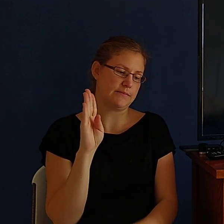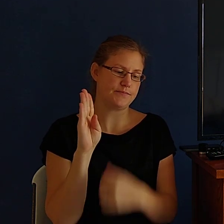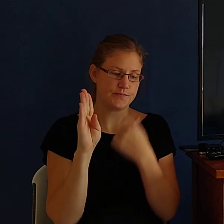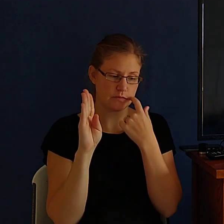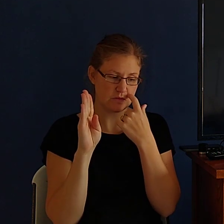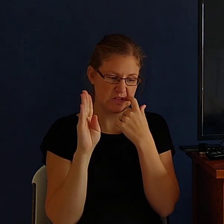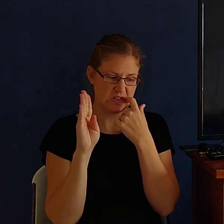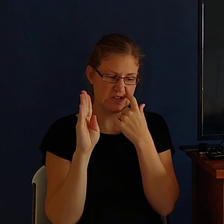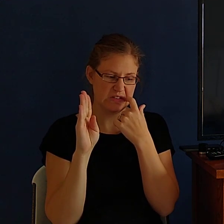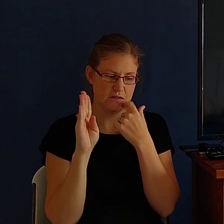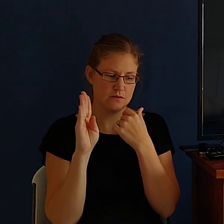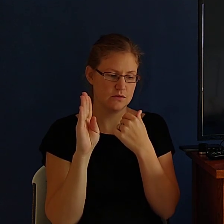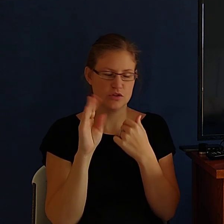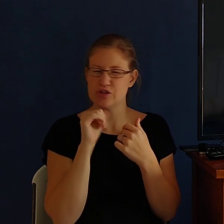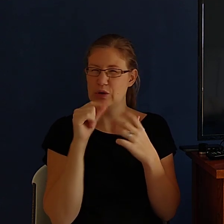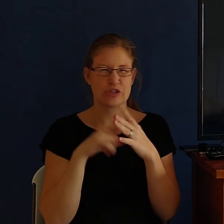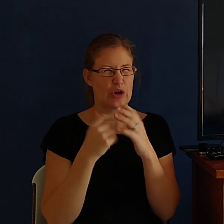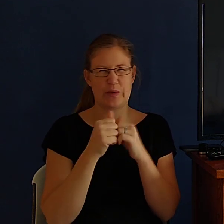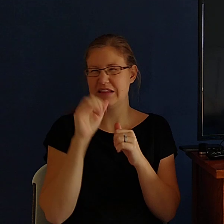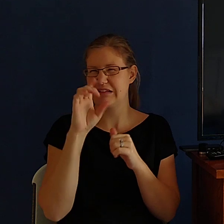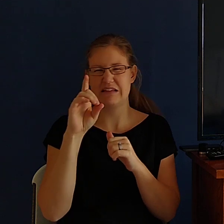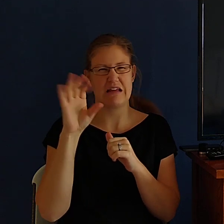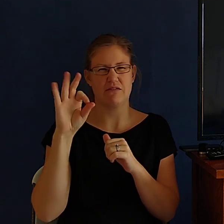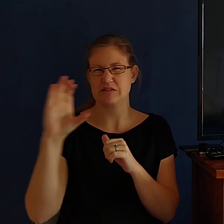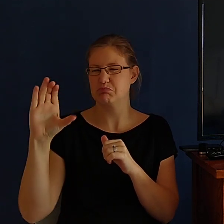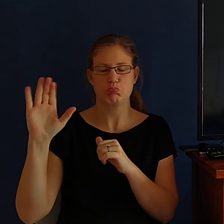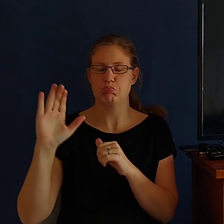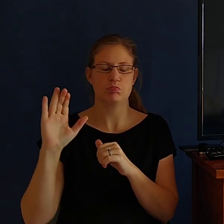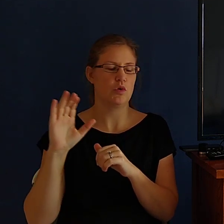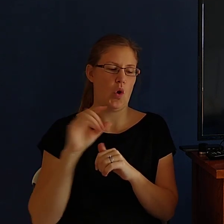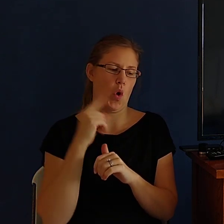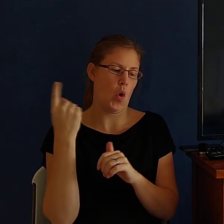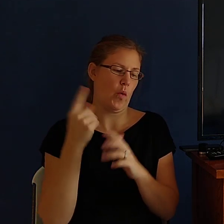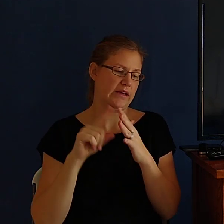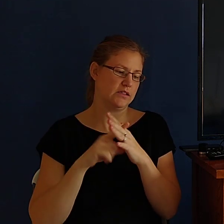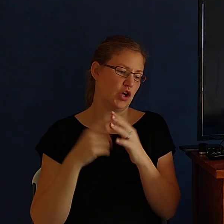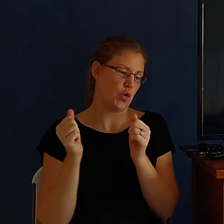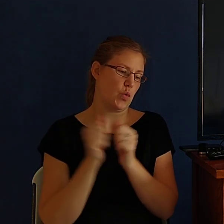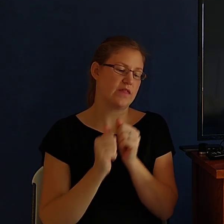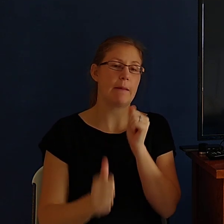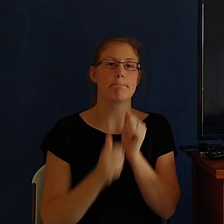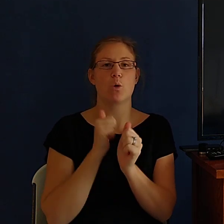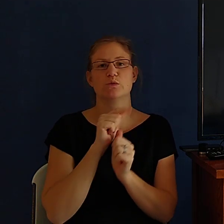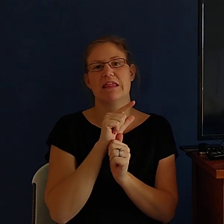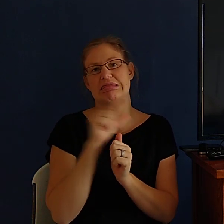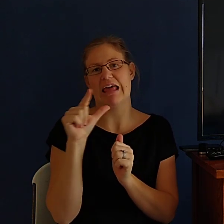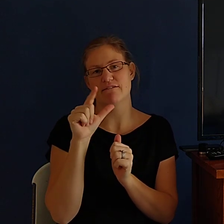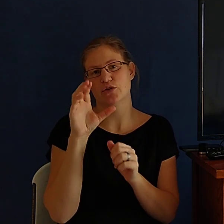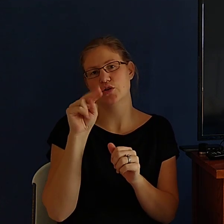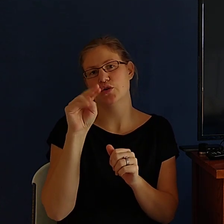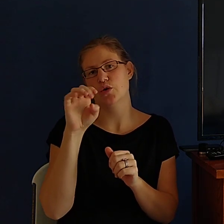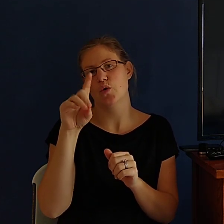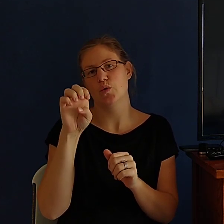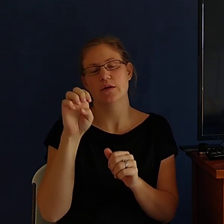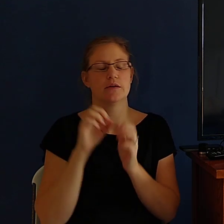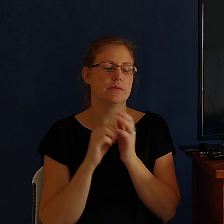don't start from D or F or C. Start always from the most left node. So now let's discover